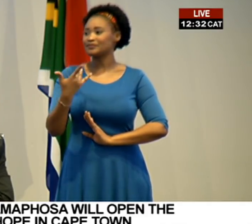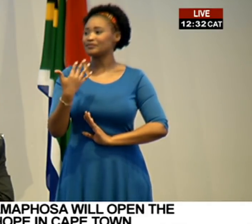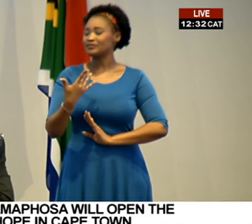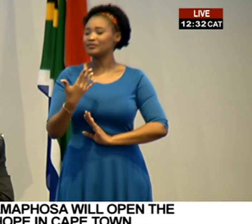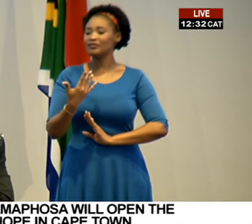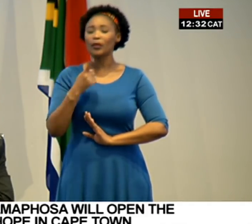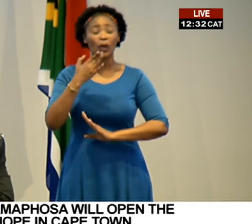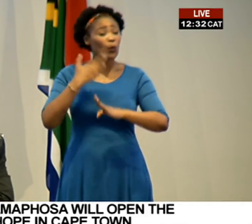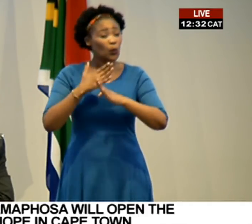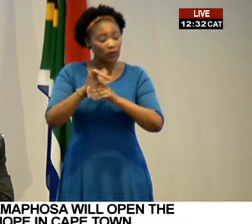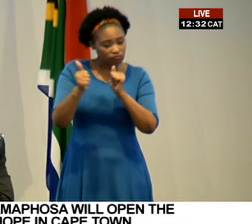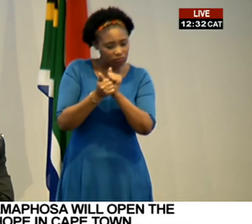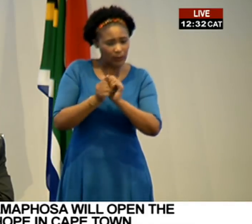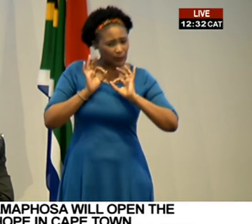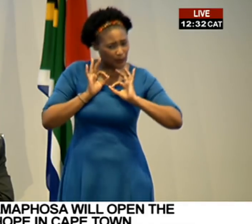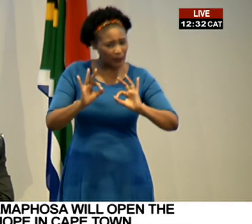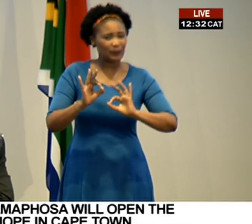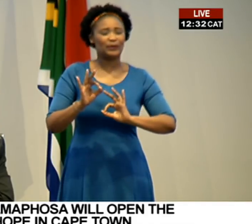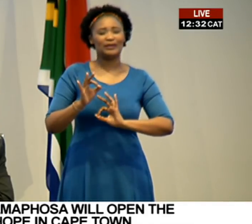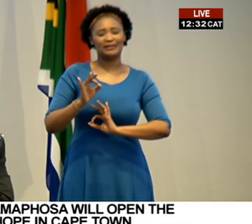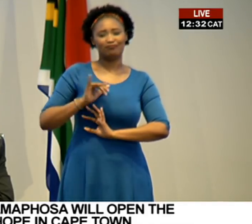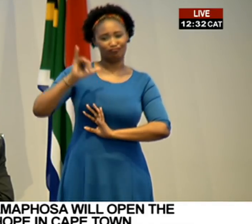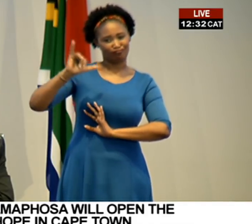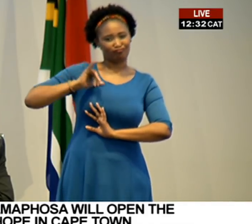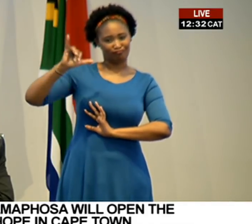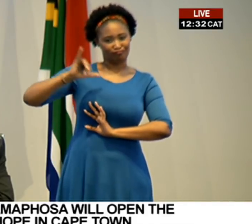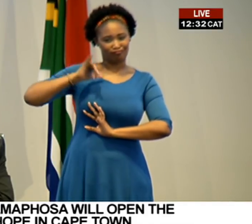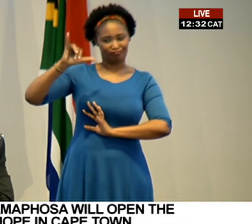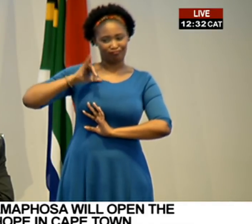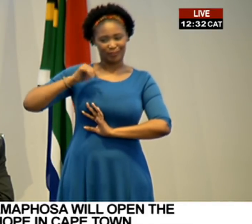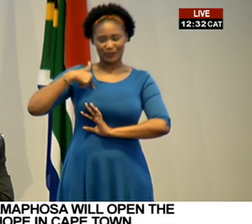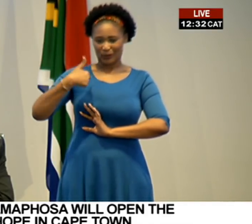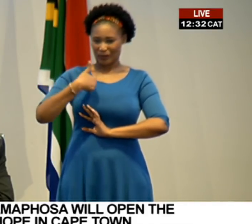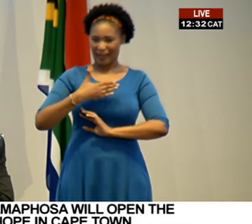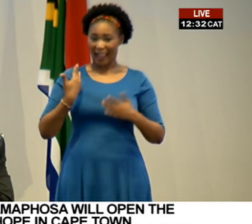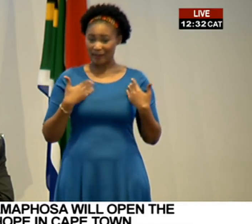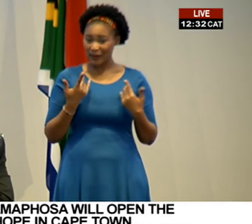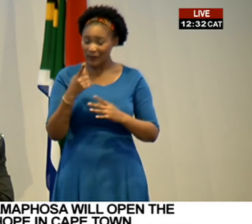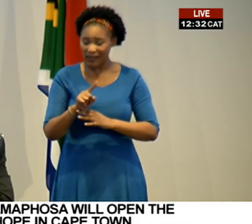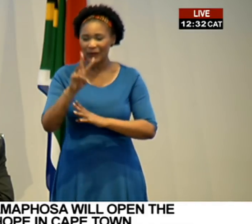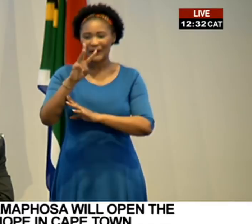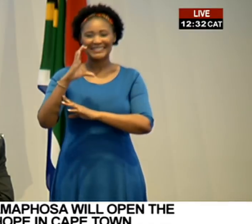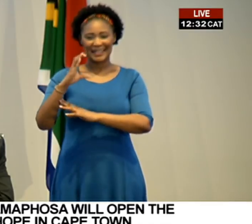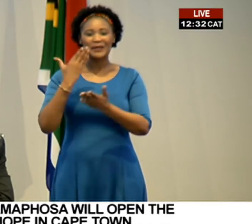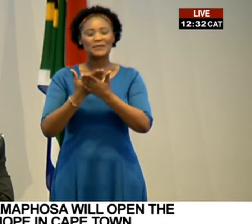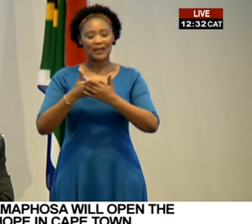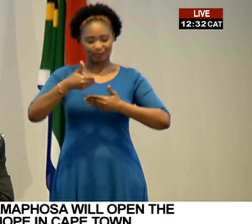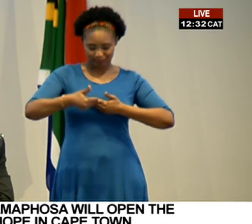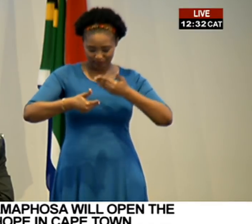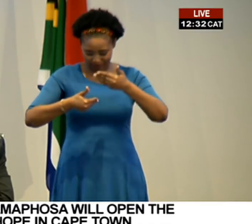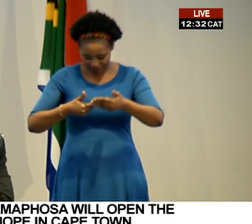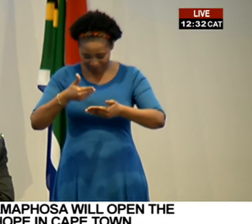work extremely well together, you and I, and I'm rather glad that the Western Cape can